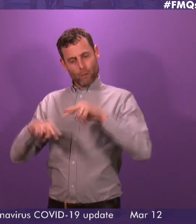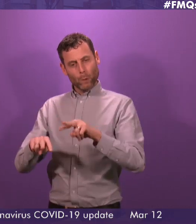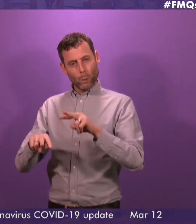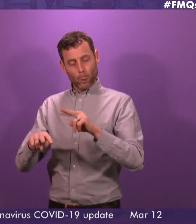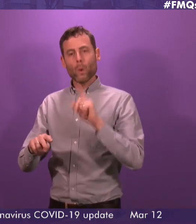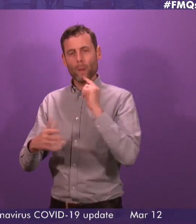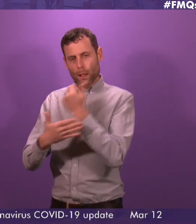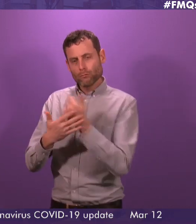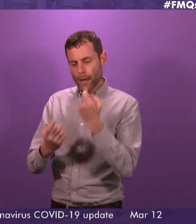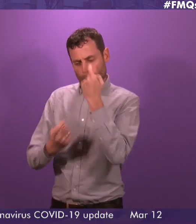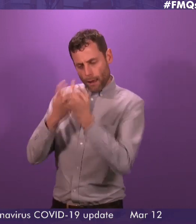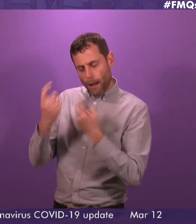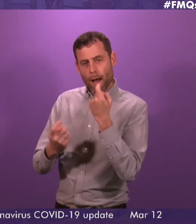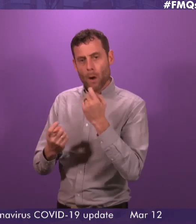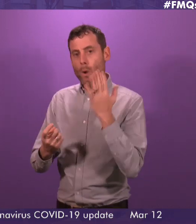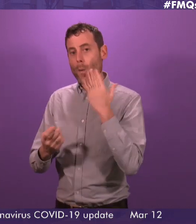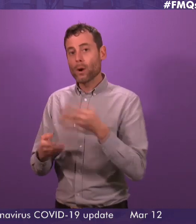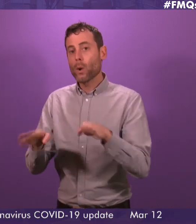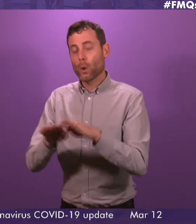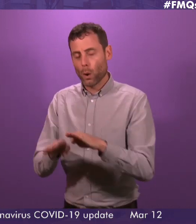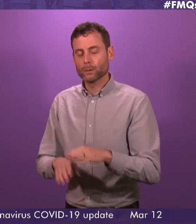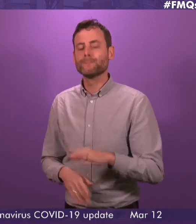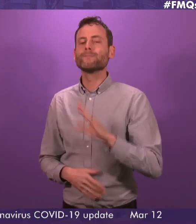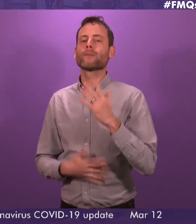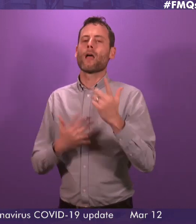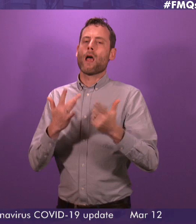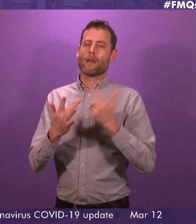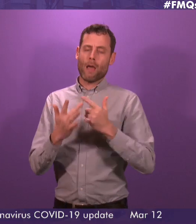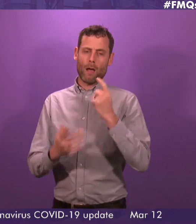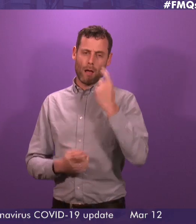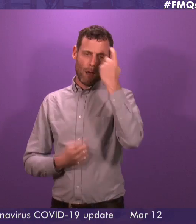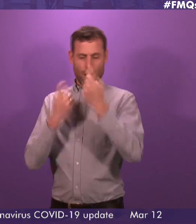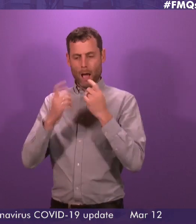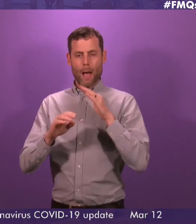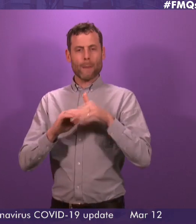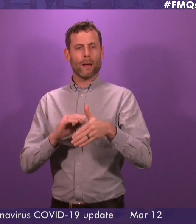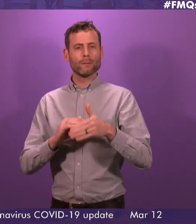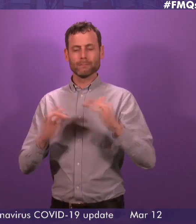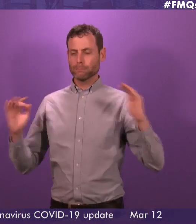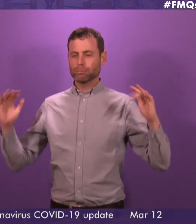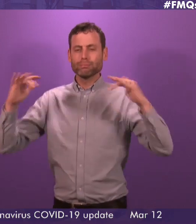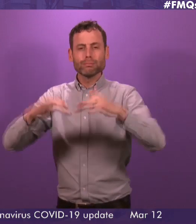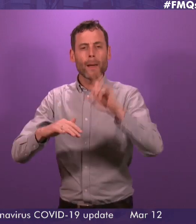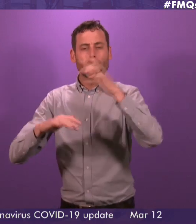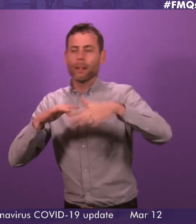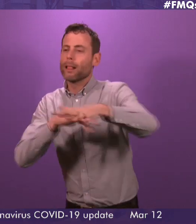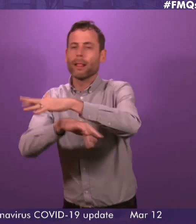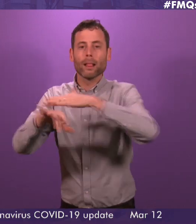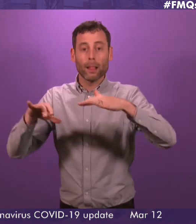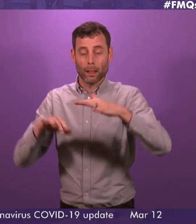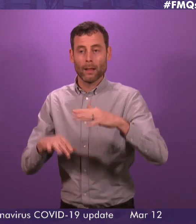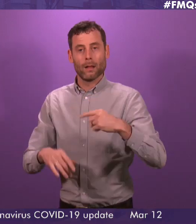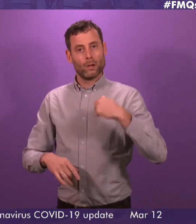In terms of mass gatherings, the Scottish Government position is to say that from